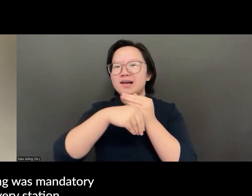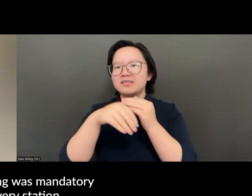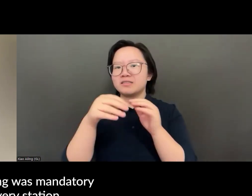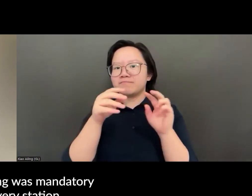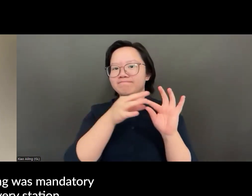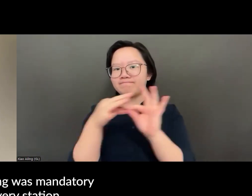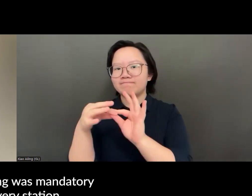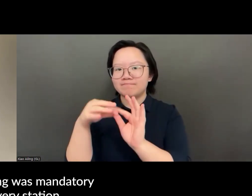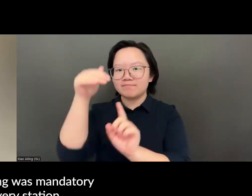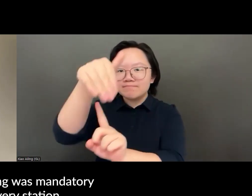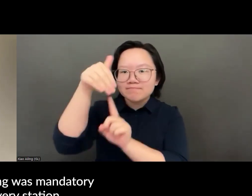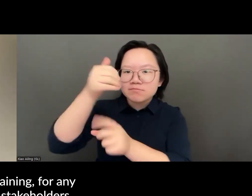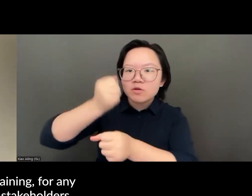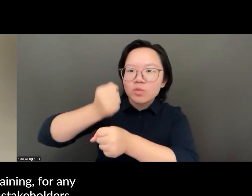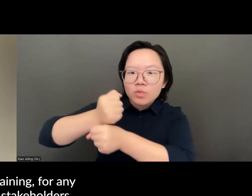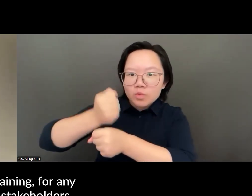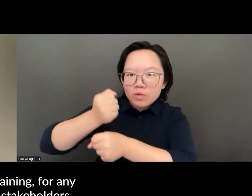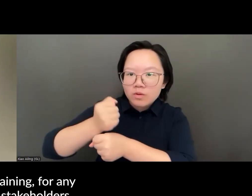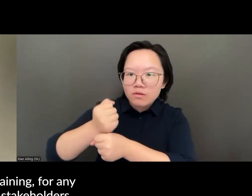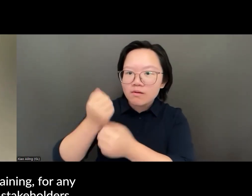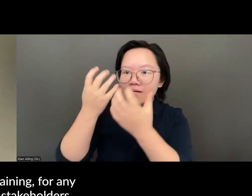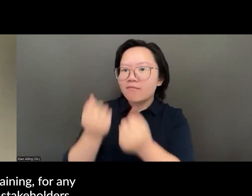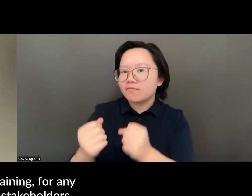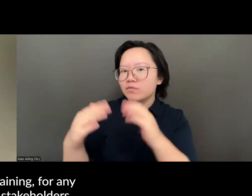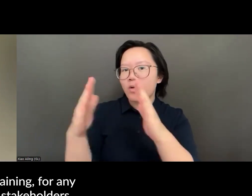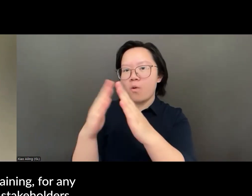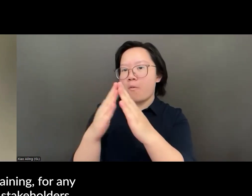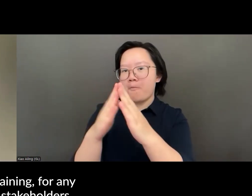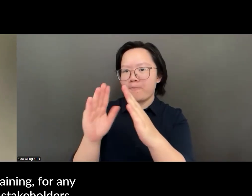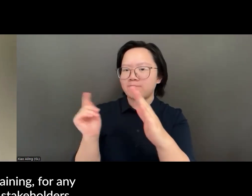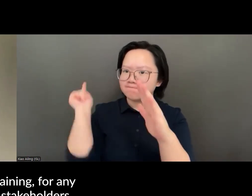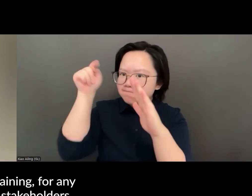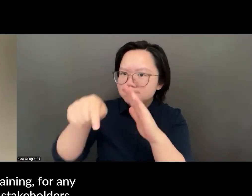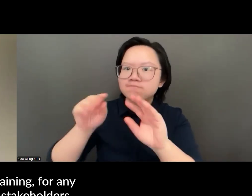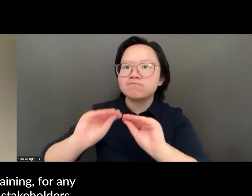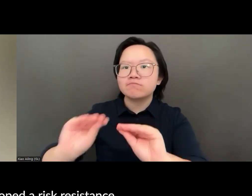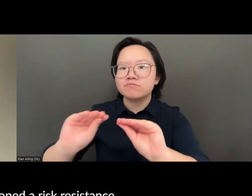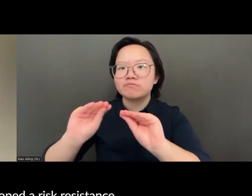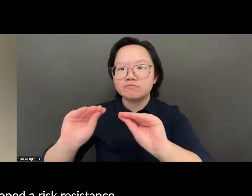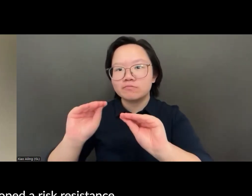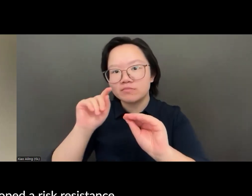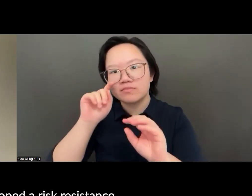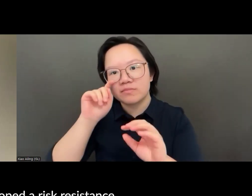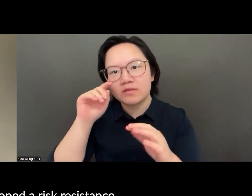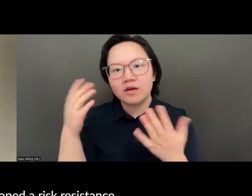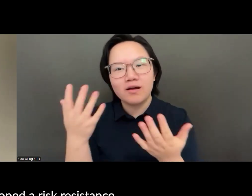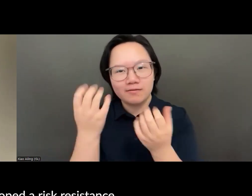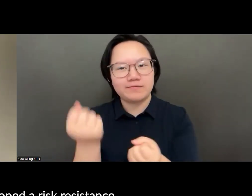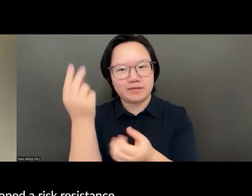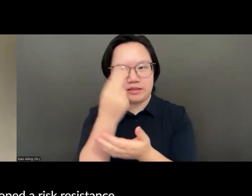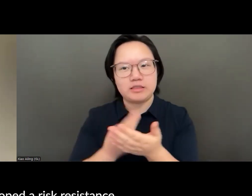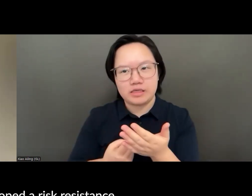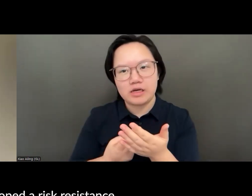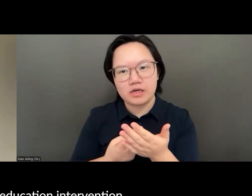was mandatory for every session, every training for any kind of stakeholders. We have developed